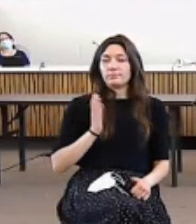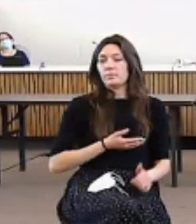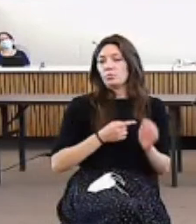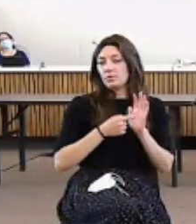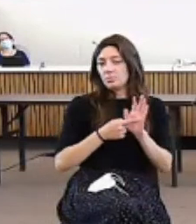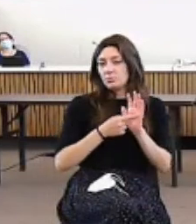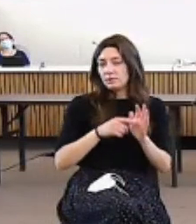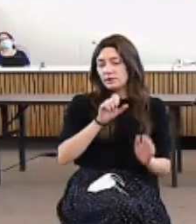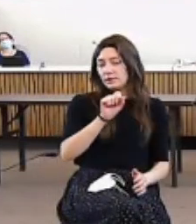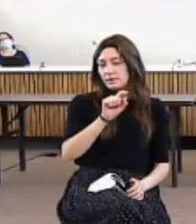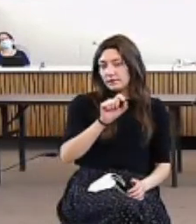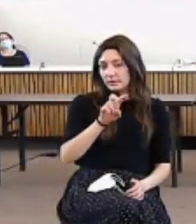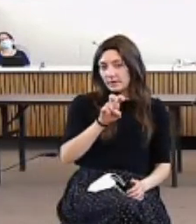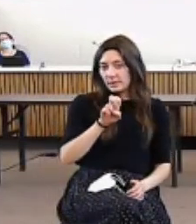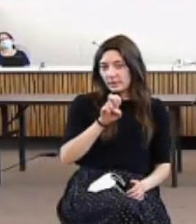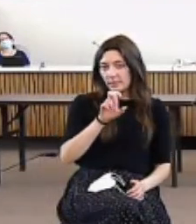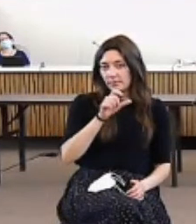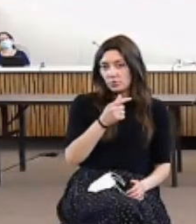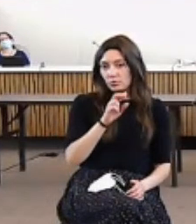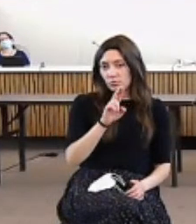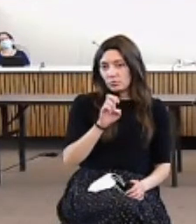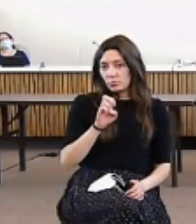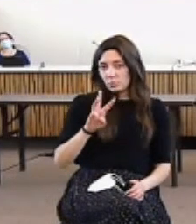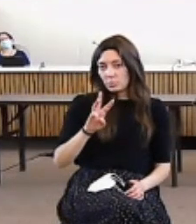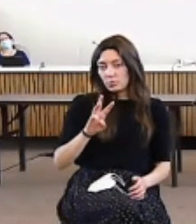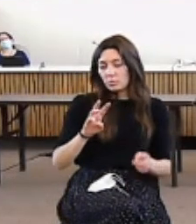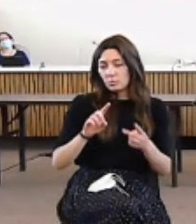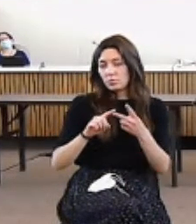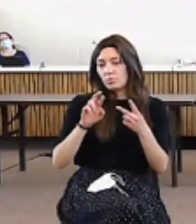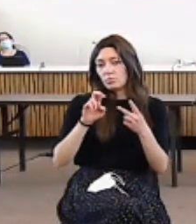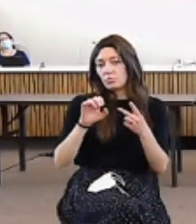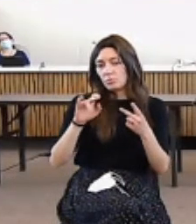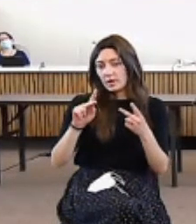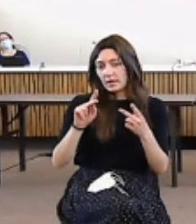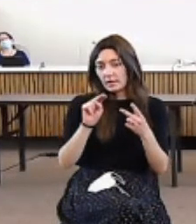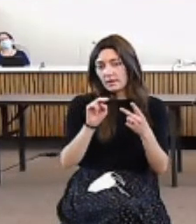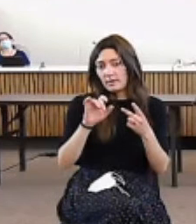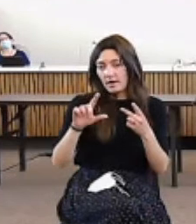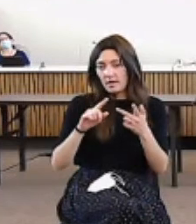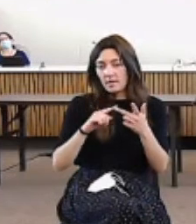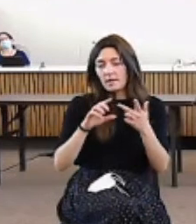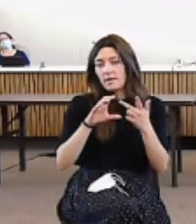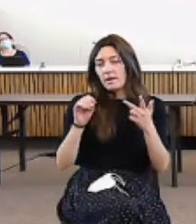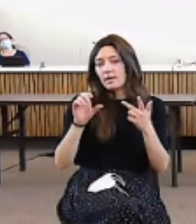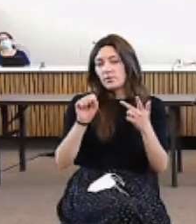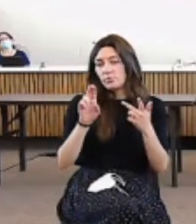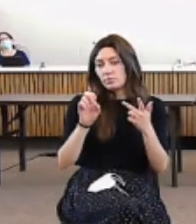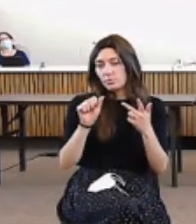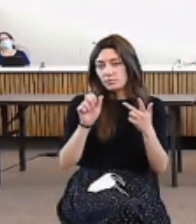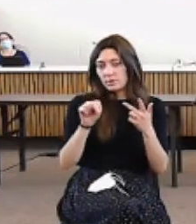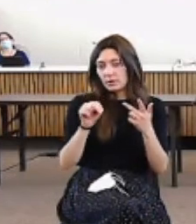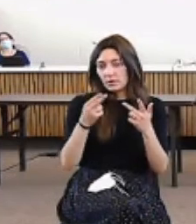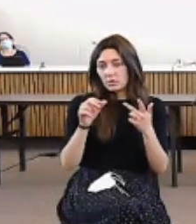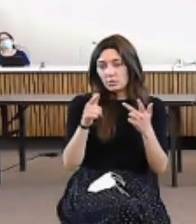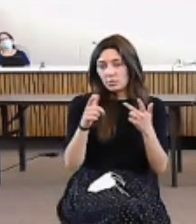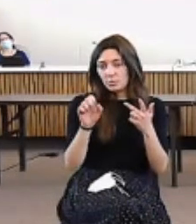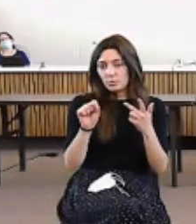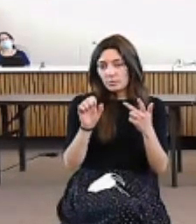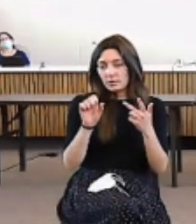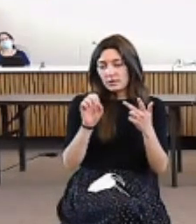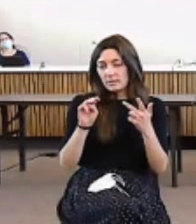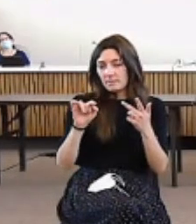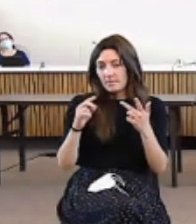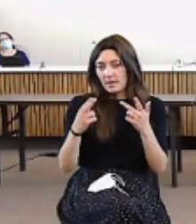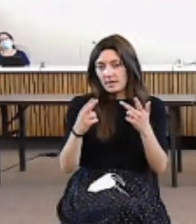Brew, Rick Milne, Michael Udelson, and Susan Hughes Smith. I also have certificates